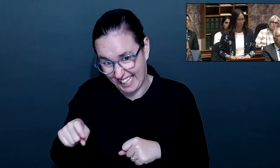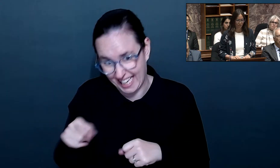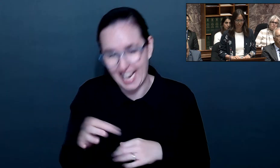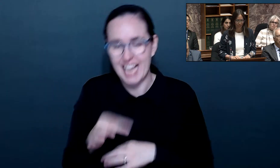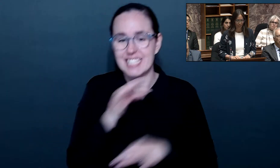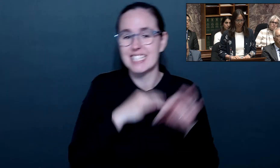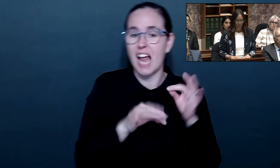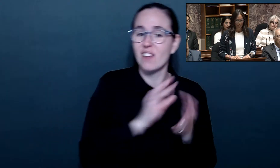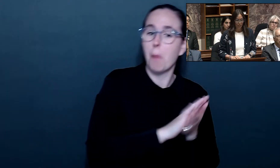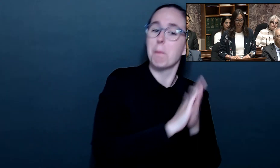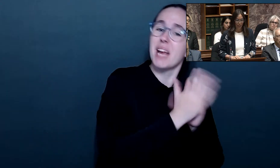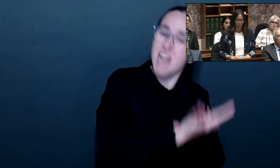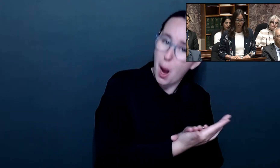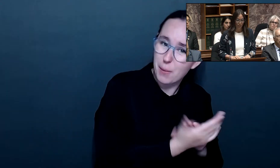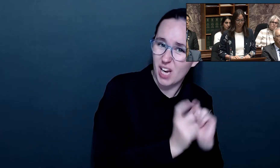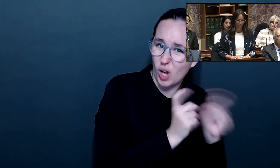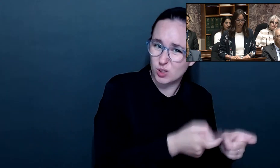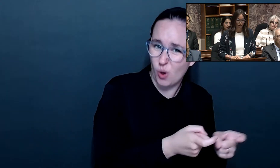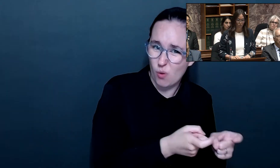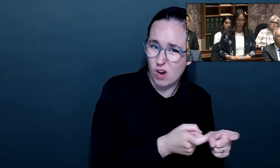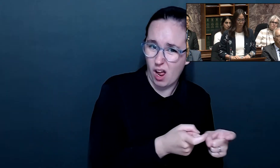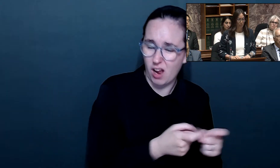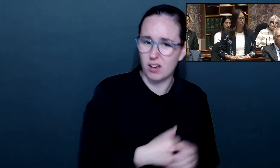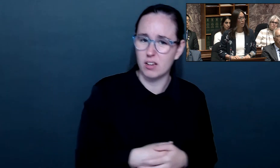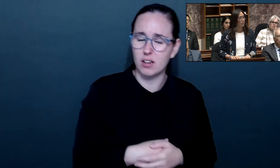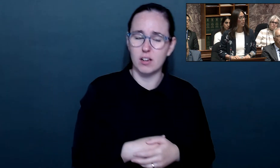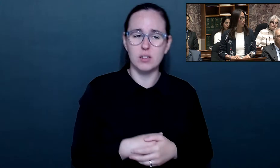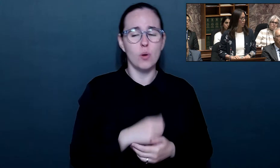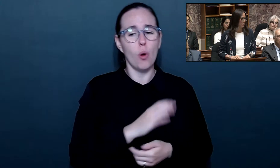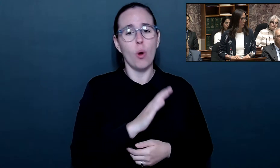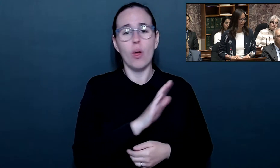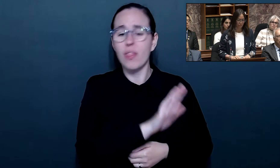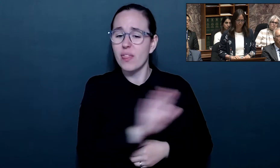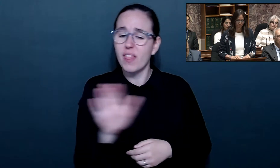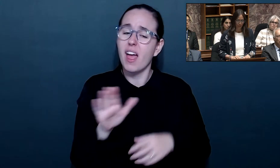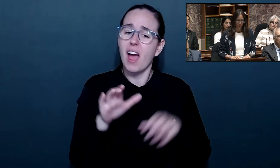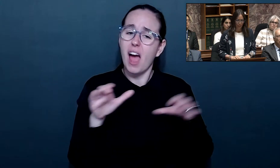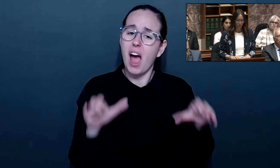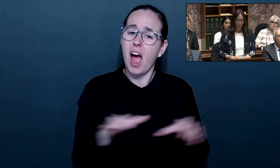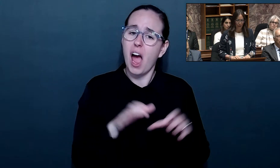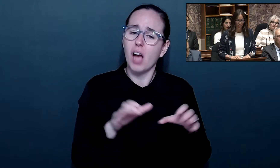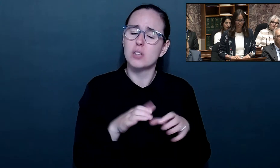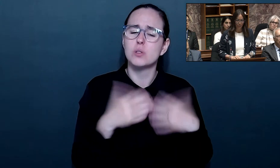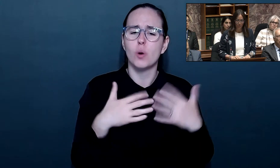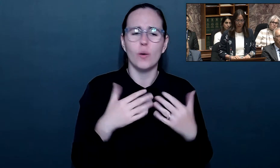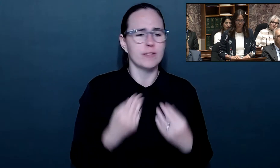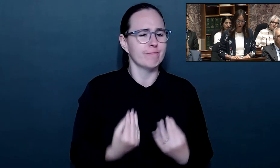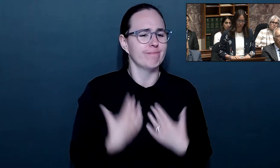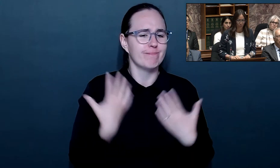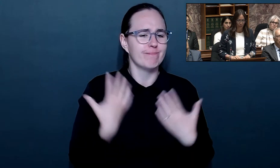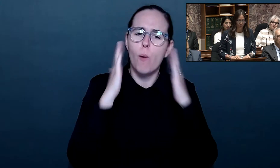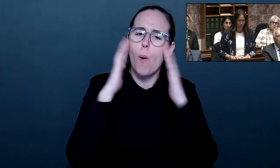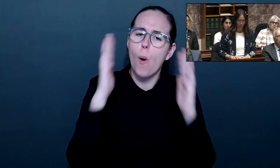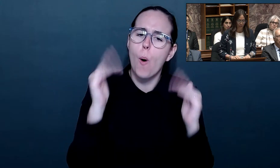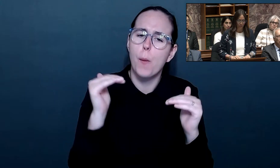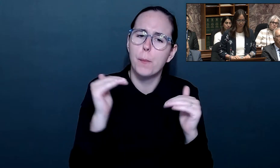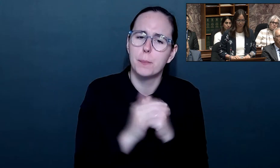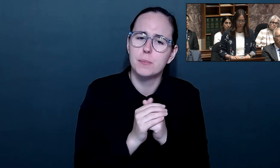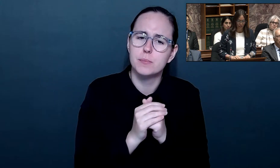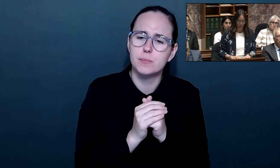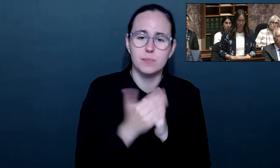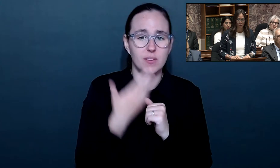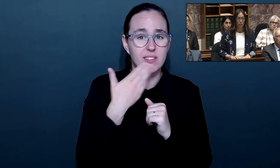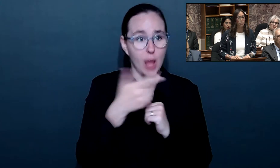needed most. Today, I want to thank those who've already made the decision to give. Your compassion has given others the chance to heal